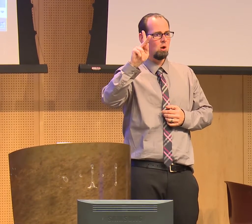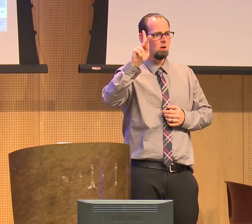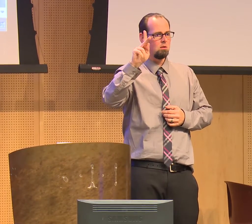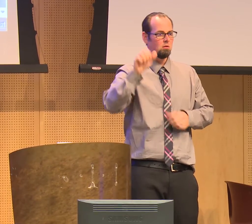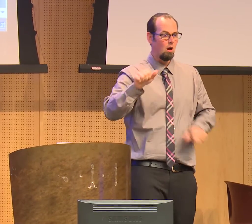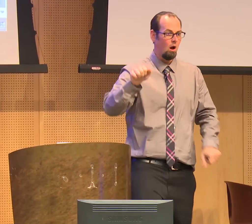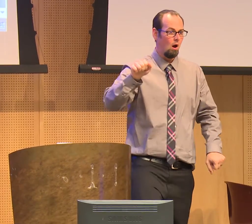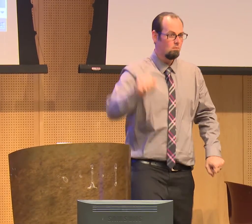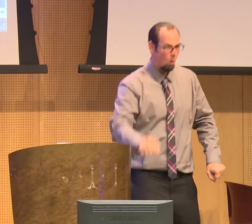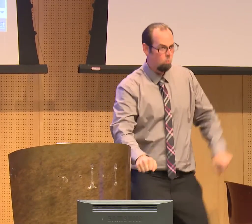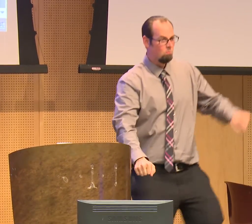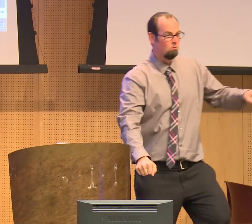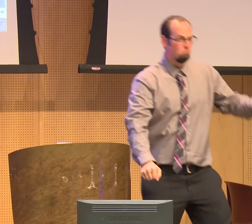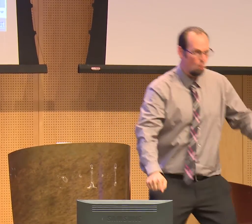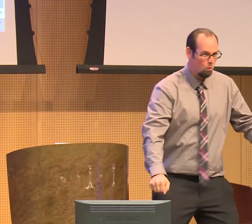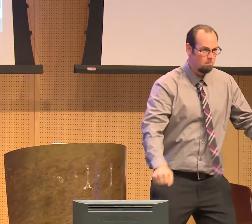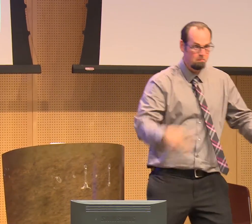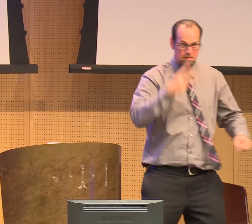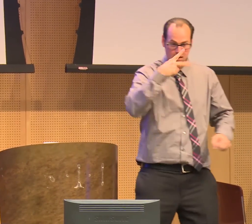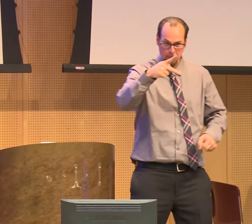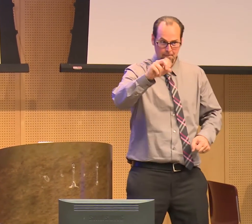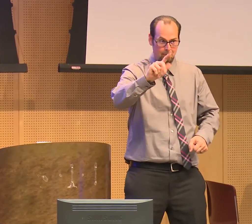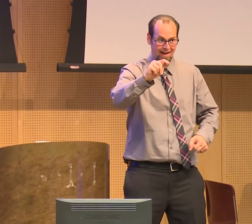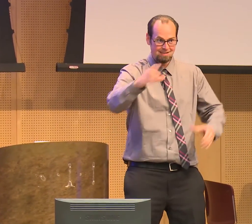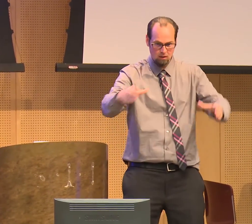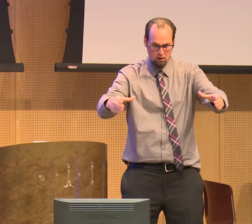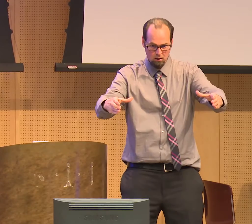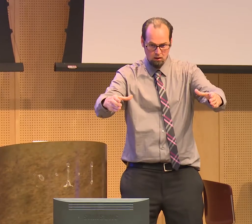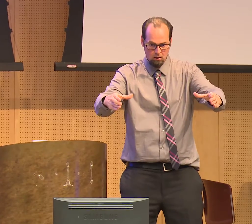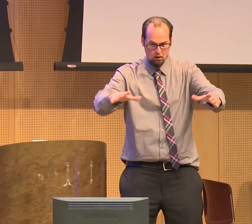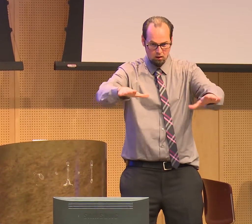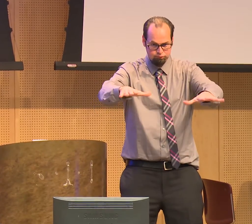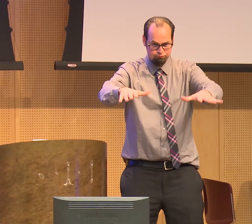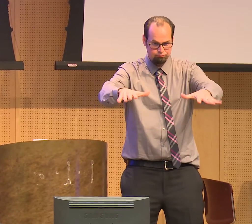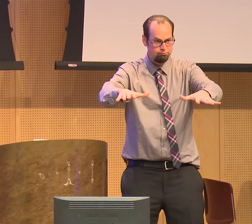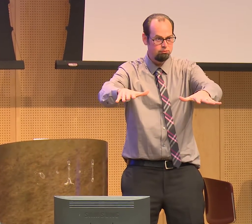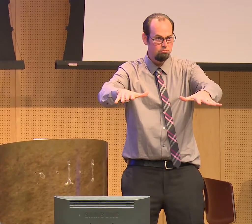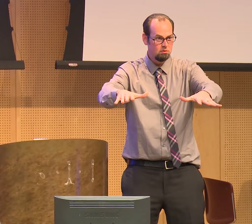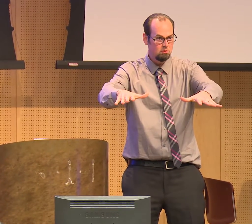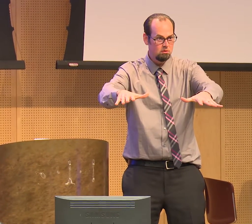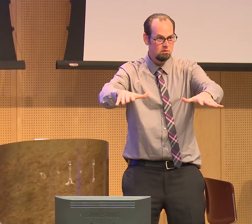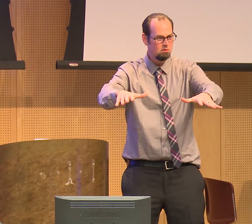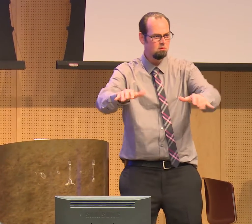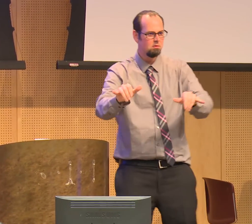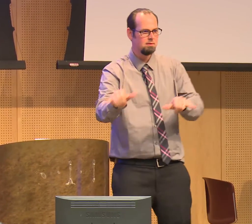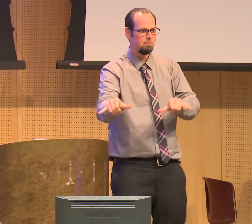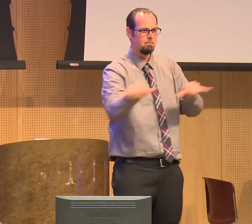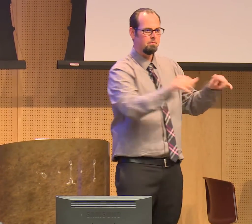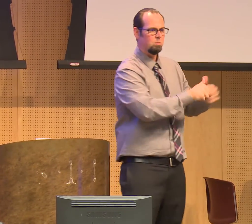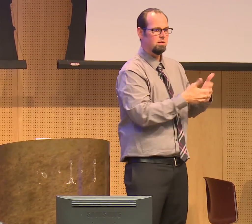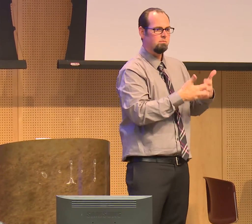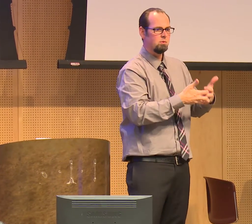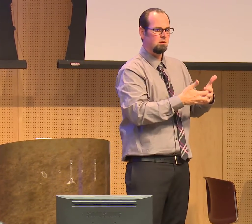If you recall Jurassic Park, the movie Jurassic Park, when the dinosaur would thump along, you'd see water puddles